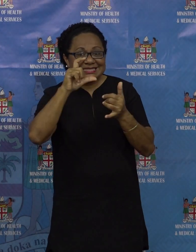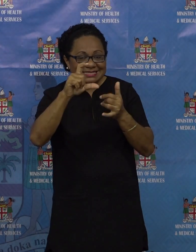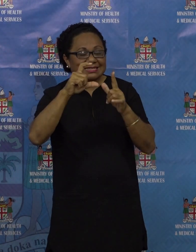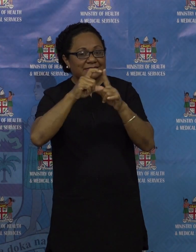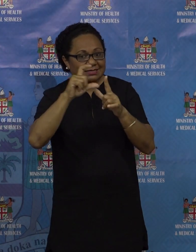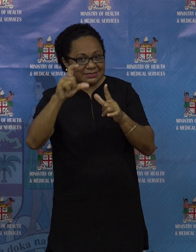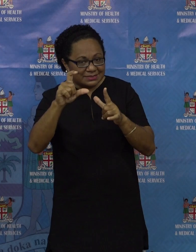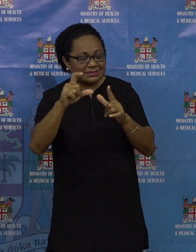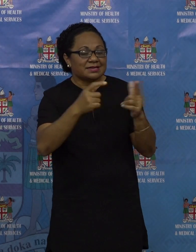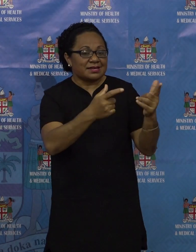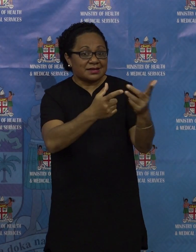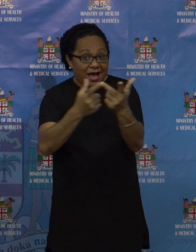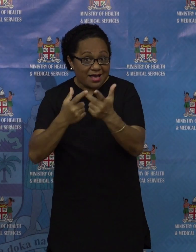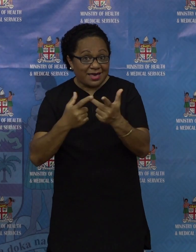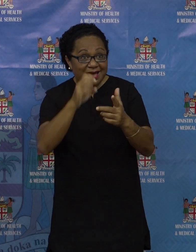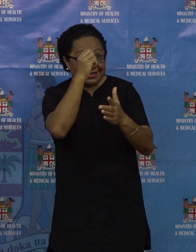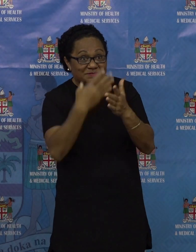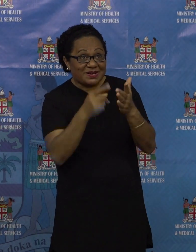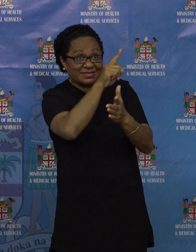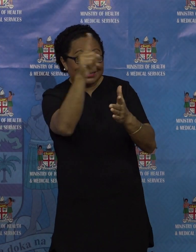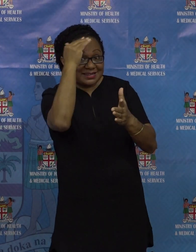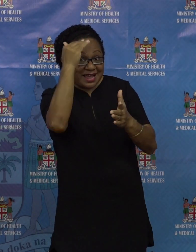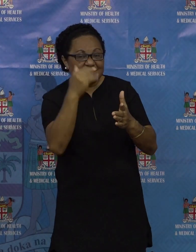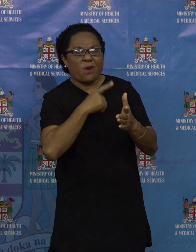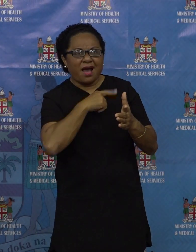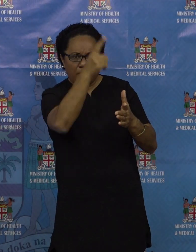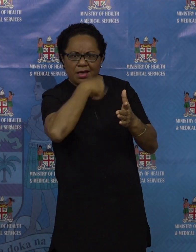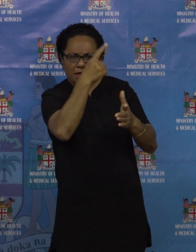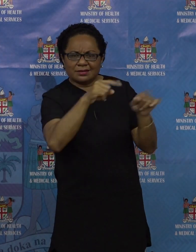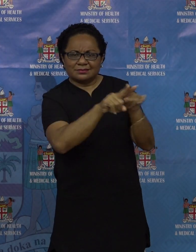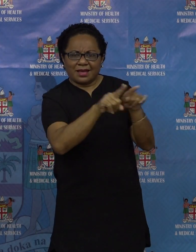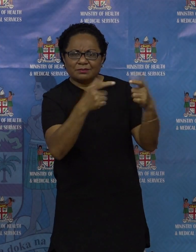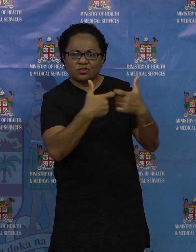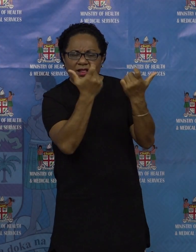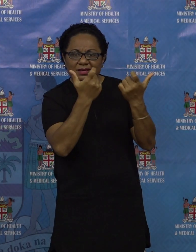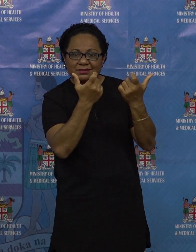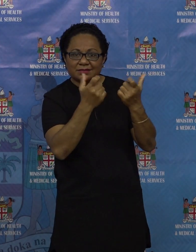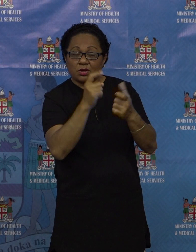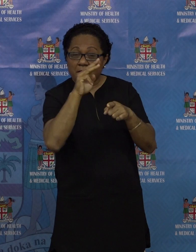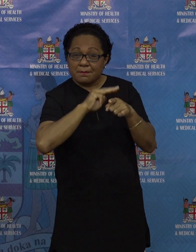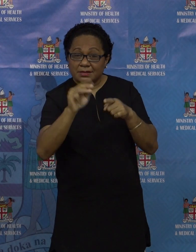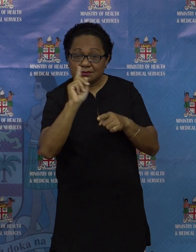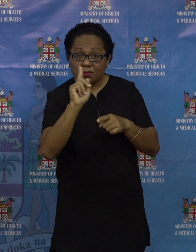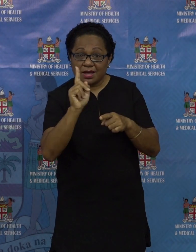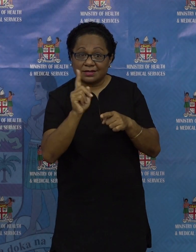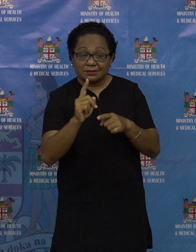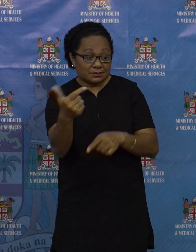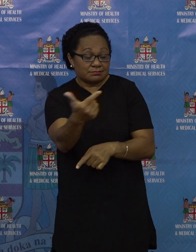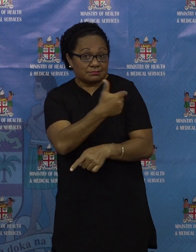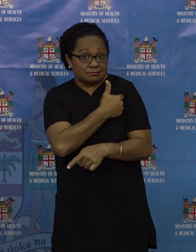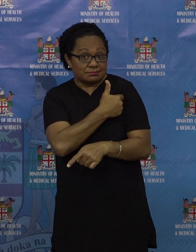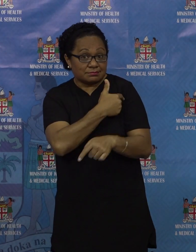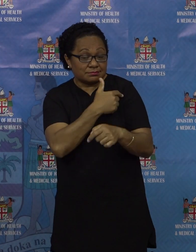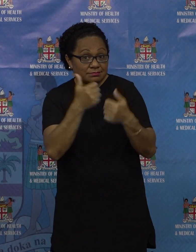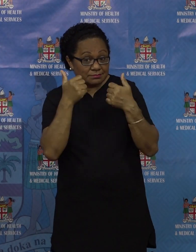and the experience of many other nations around the world that are facing the same challenge as we are, is that widespread immunity through vaccine